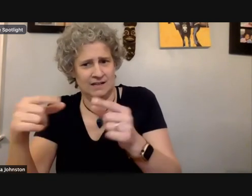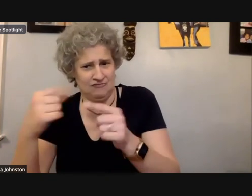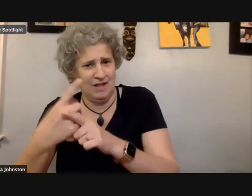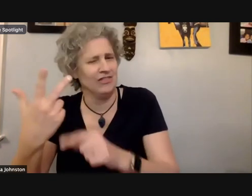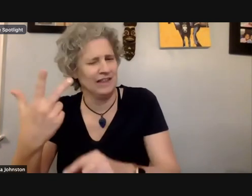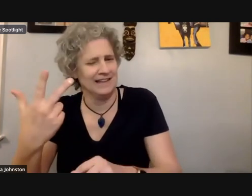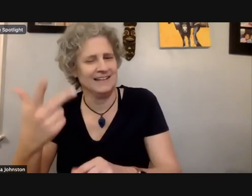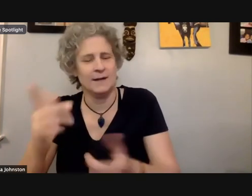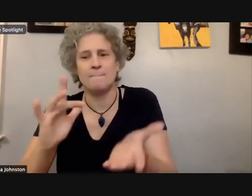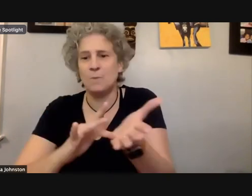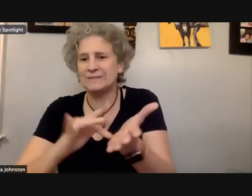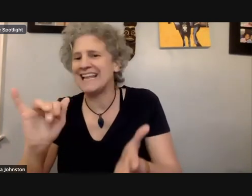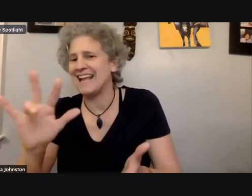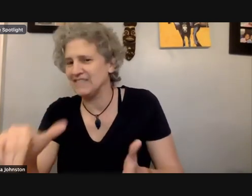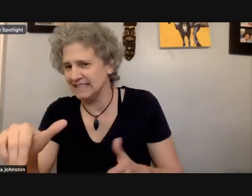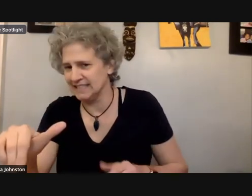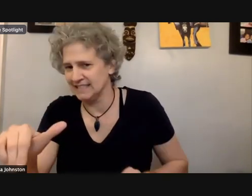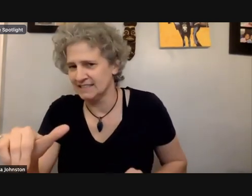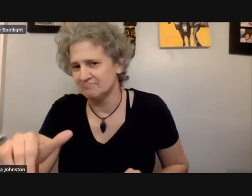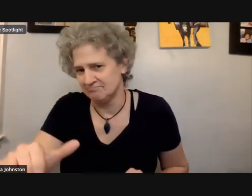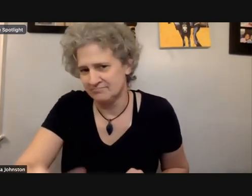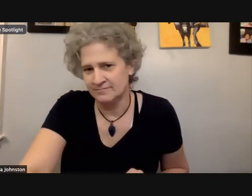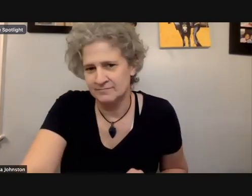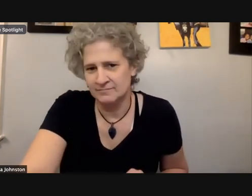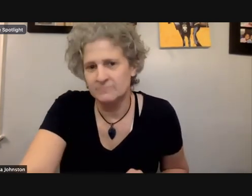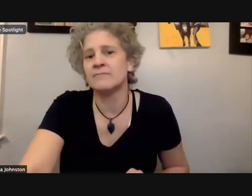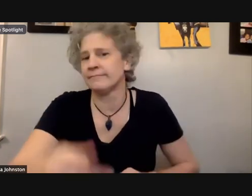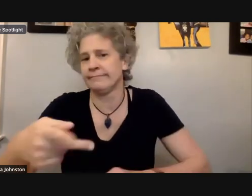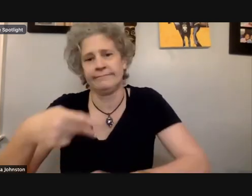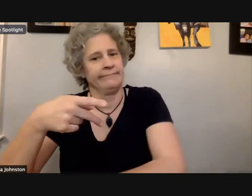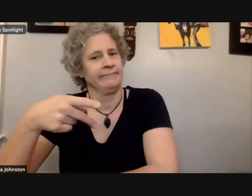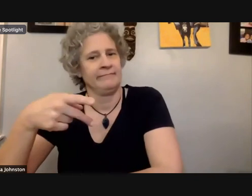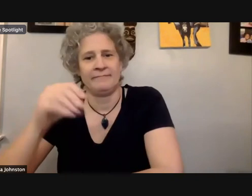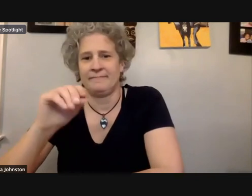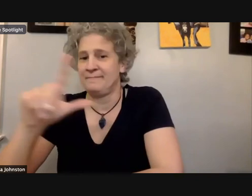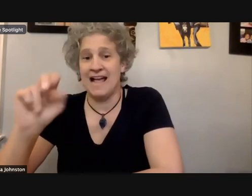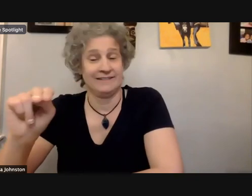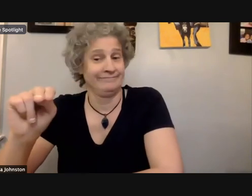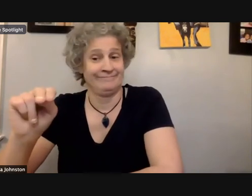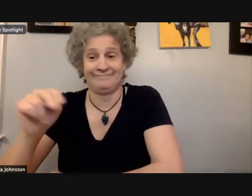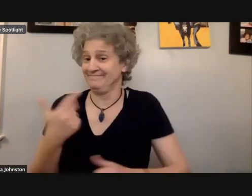ivy. I think there's three. Okay, poison ivy.